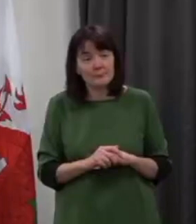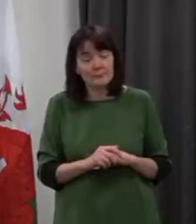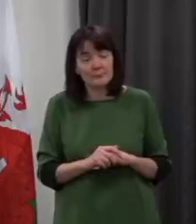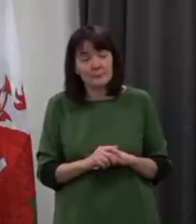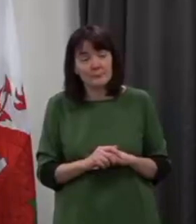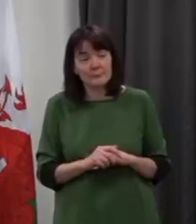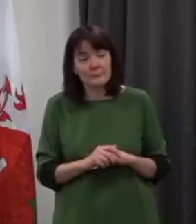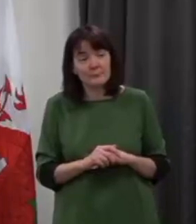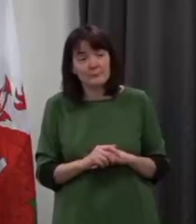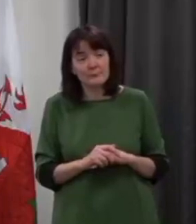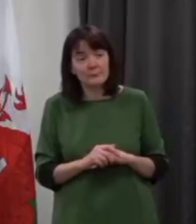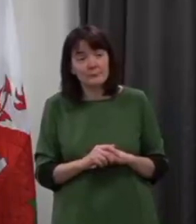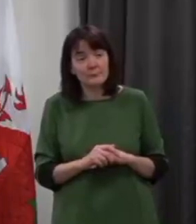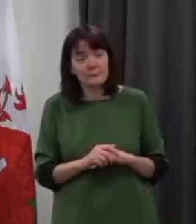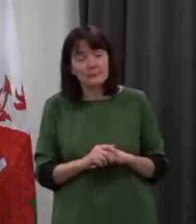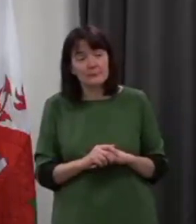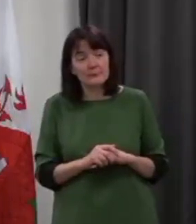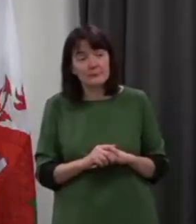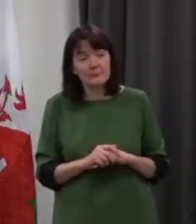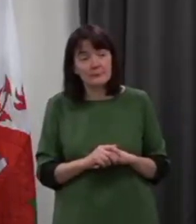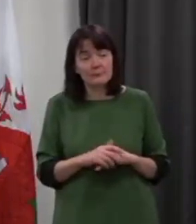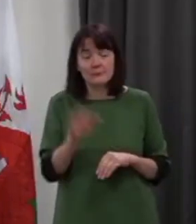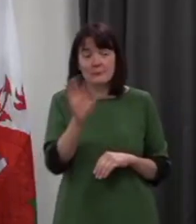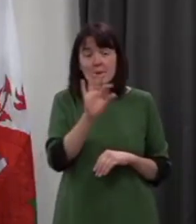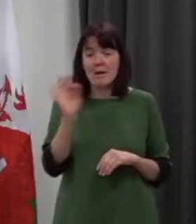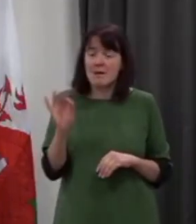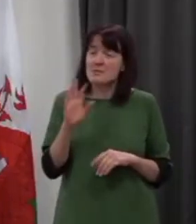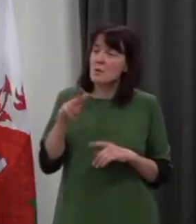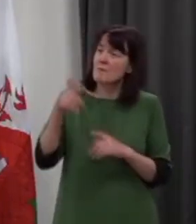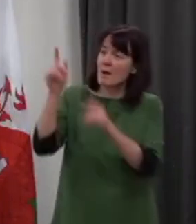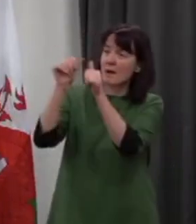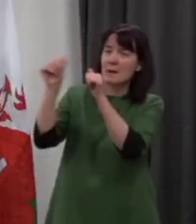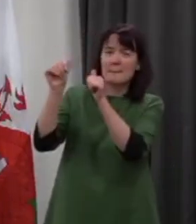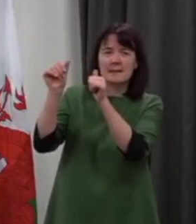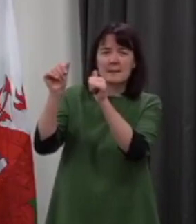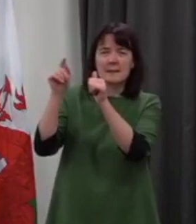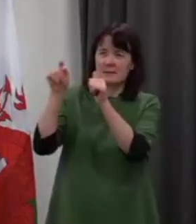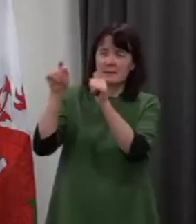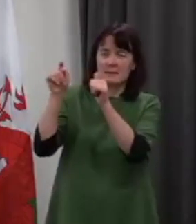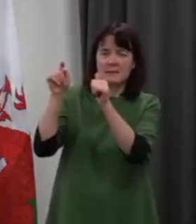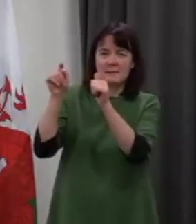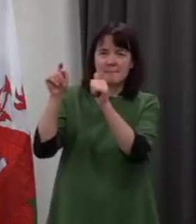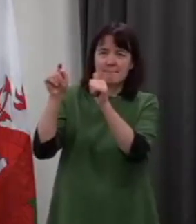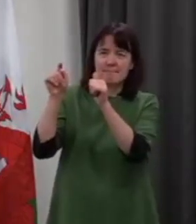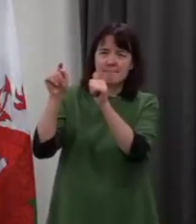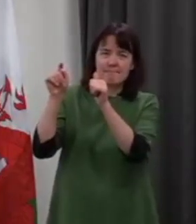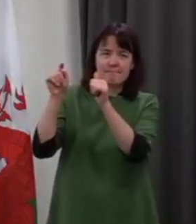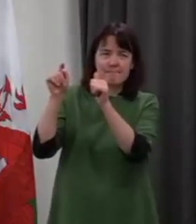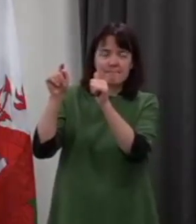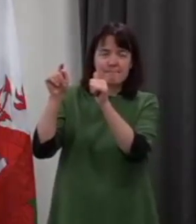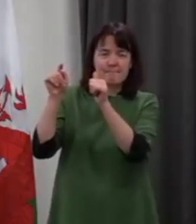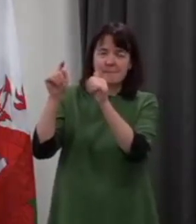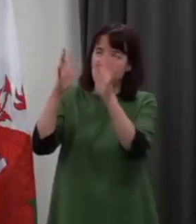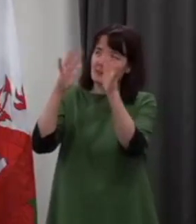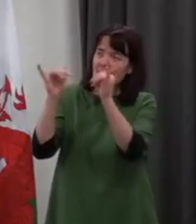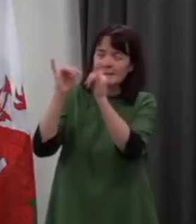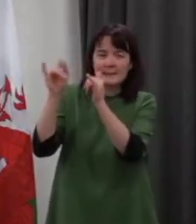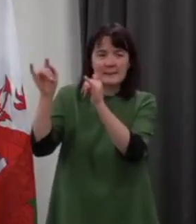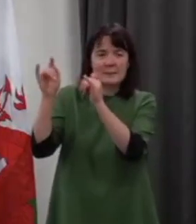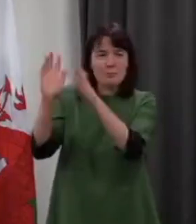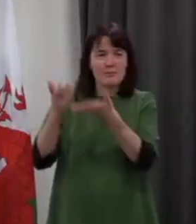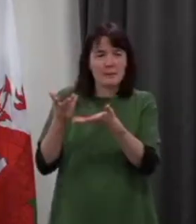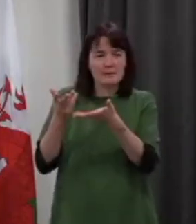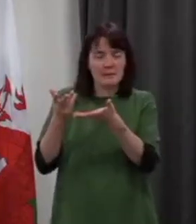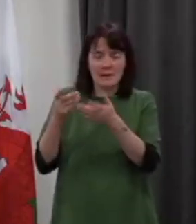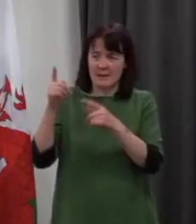of the deal you say you had with the testing company, which fell through, because the issue of testing obviously is a matter of